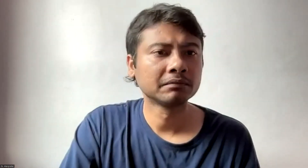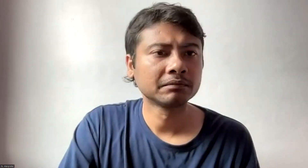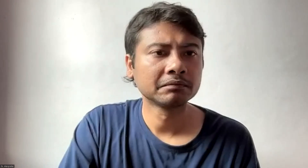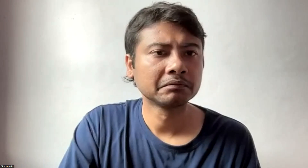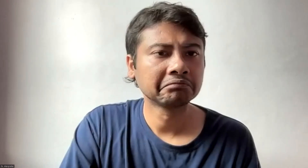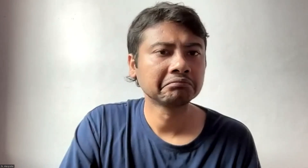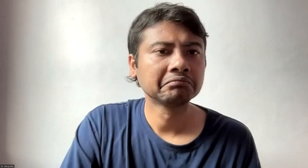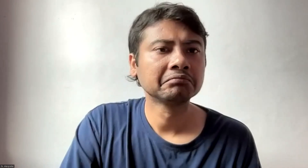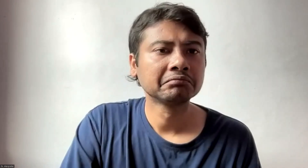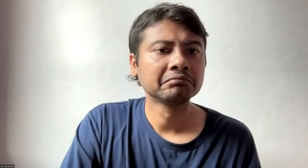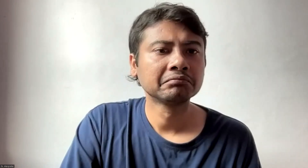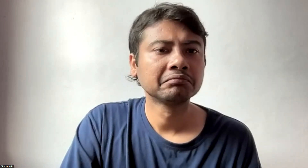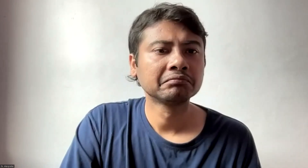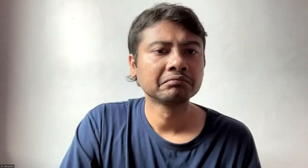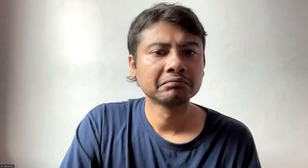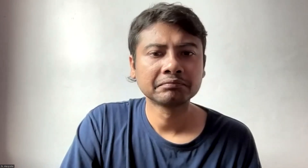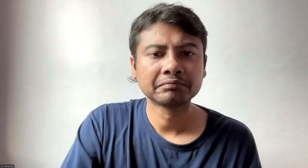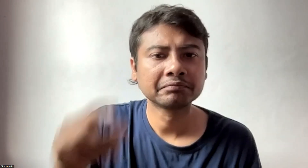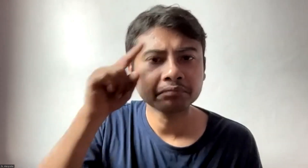So he's having some issues at home.